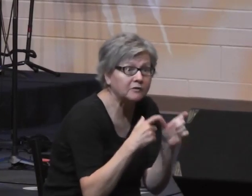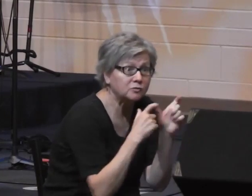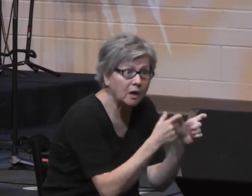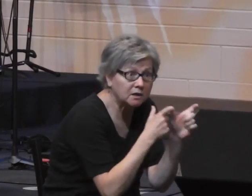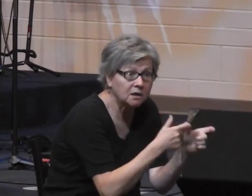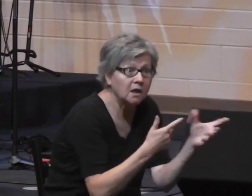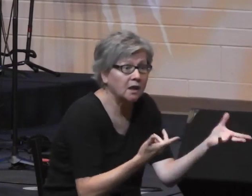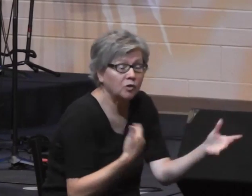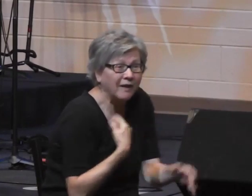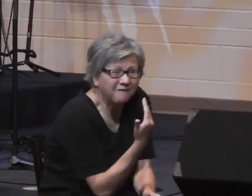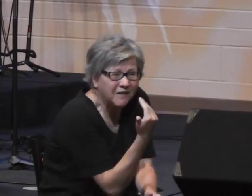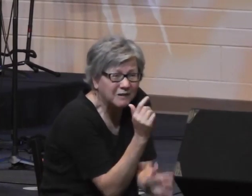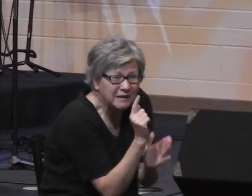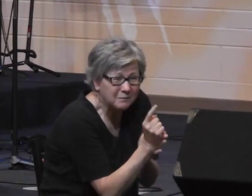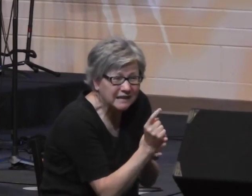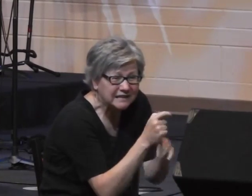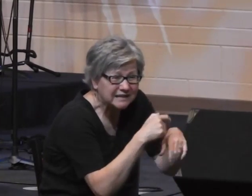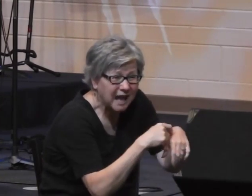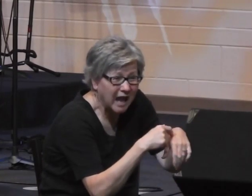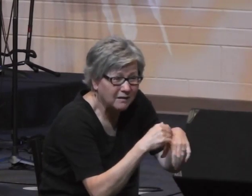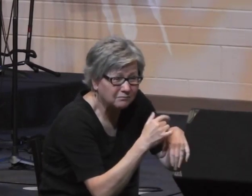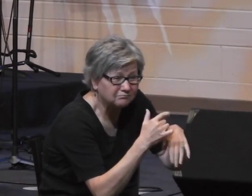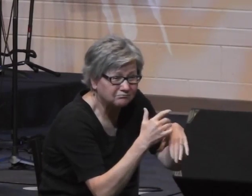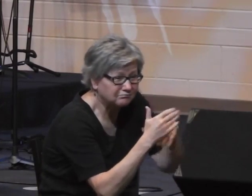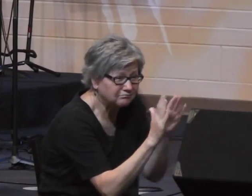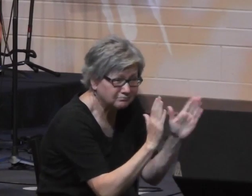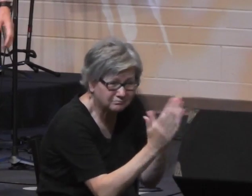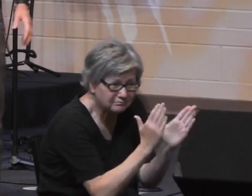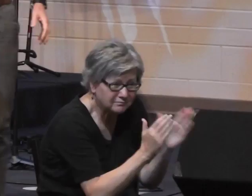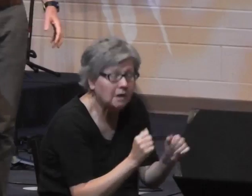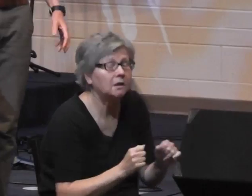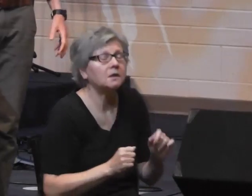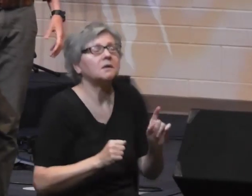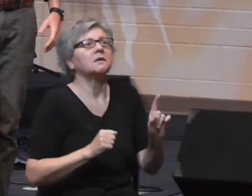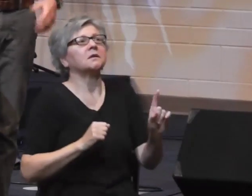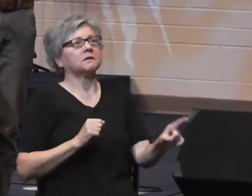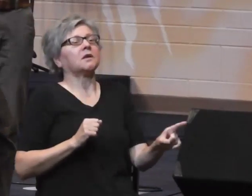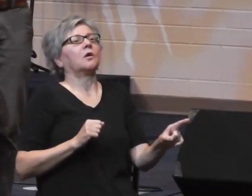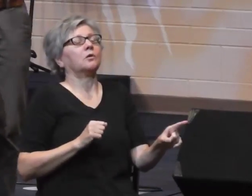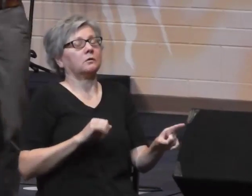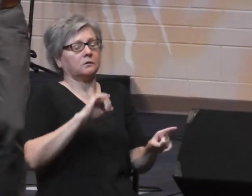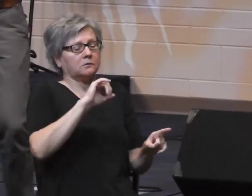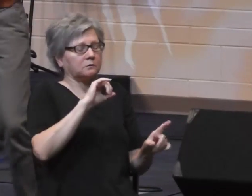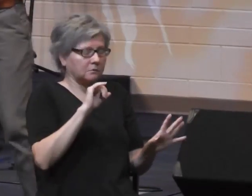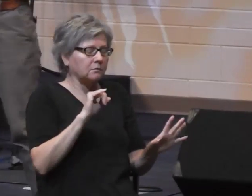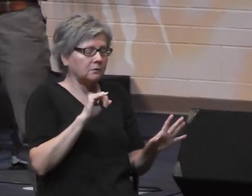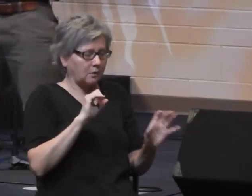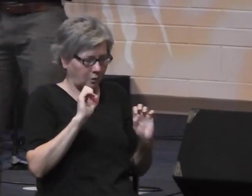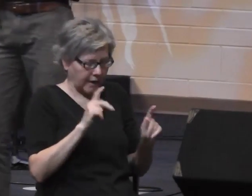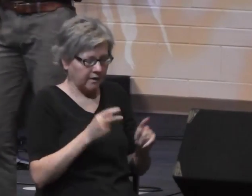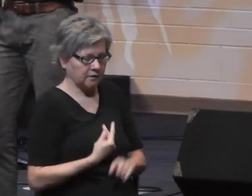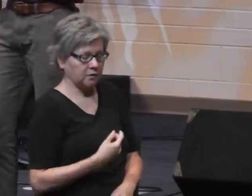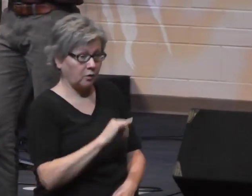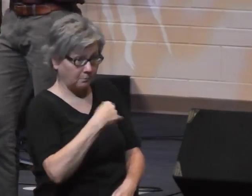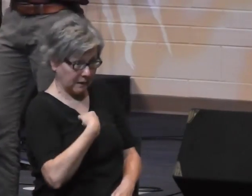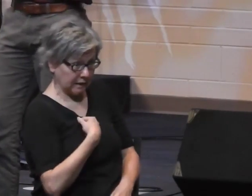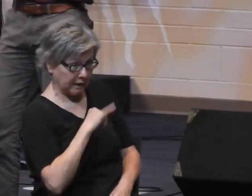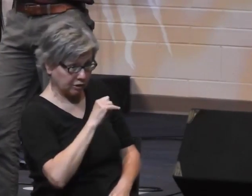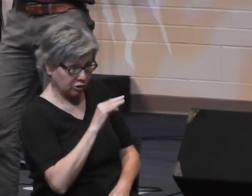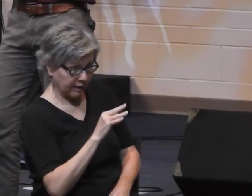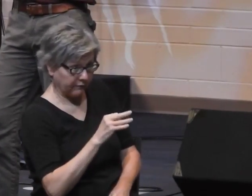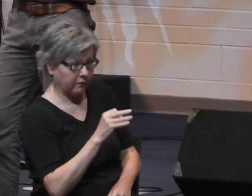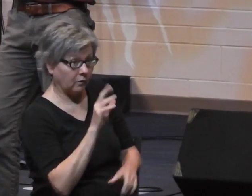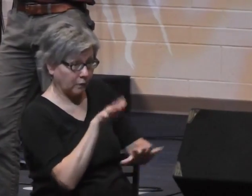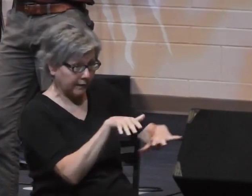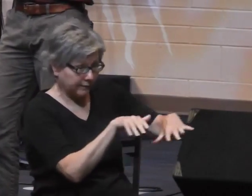got a 15-minute buffer, so we're freaking out. Jeff and I head out of that aid station. We're going to the next aid station. We need to make it by